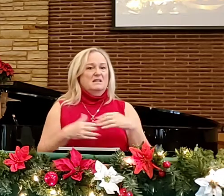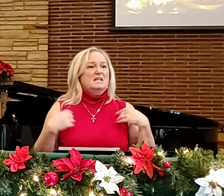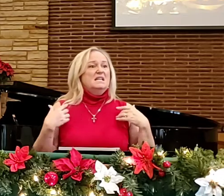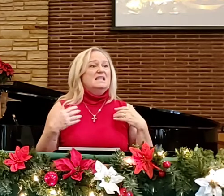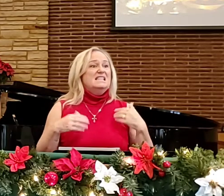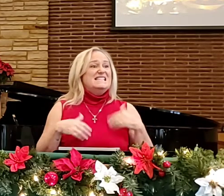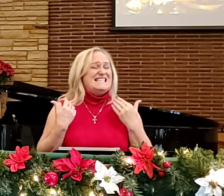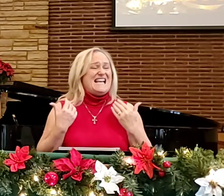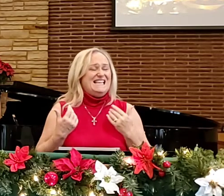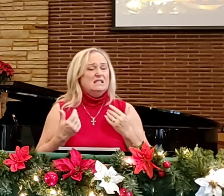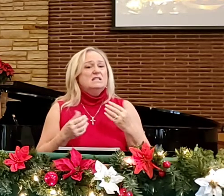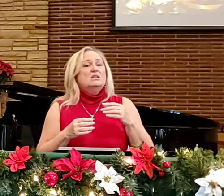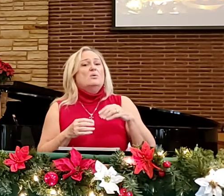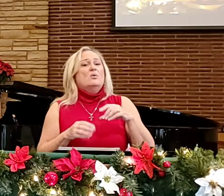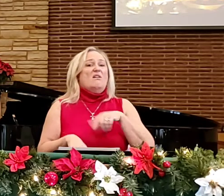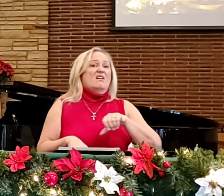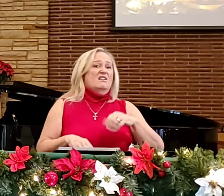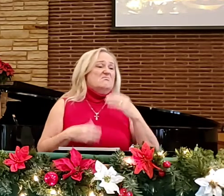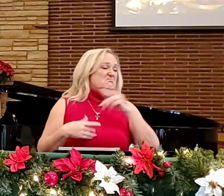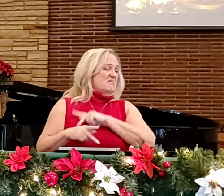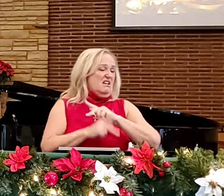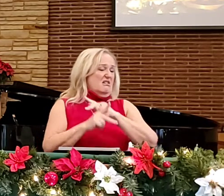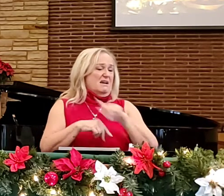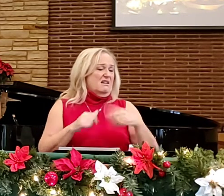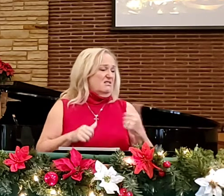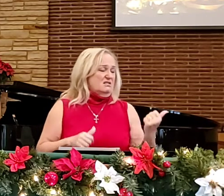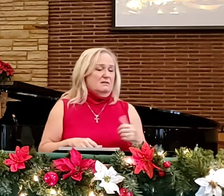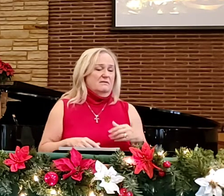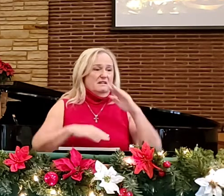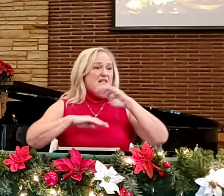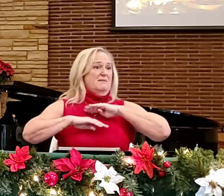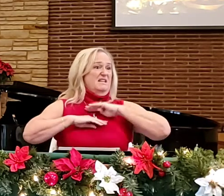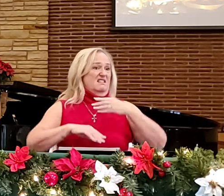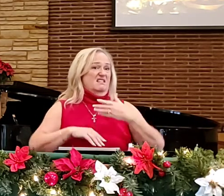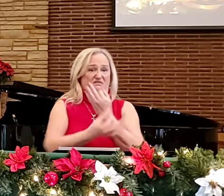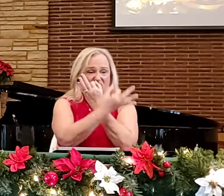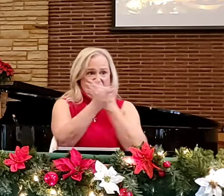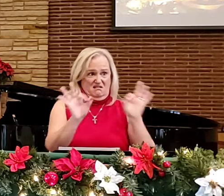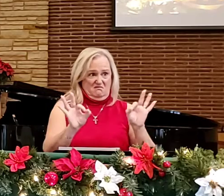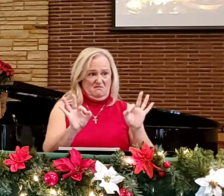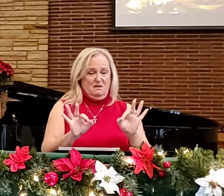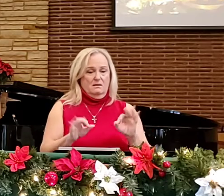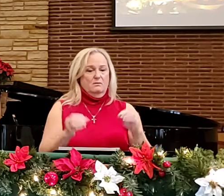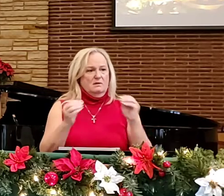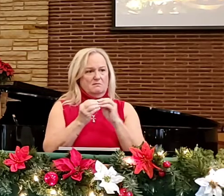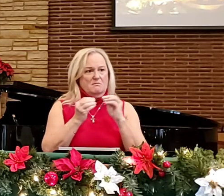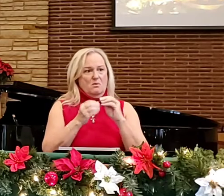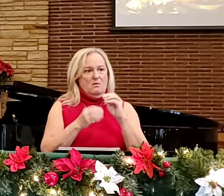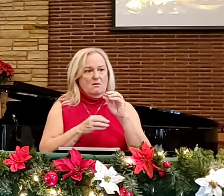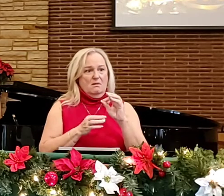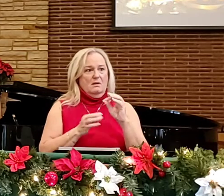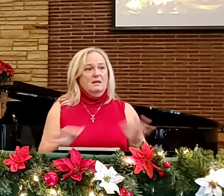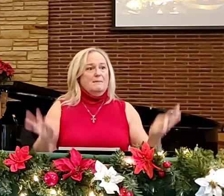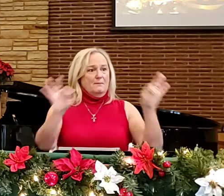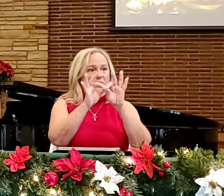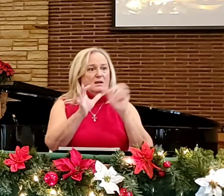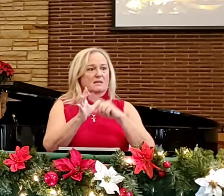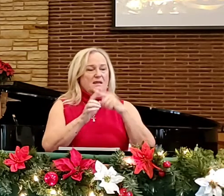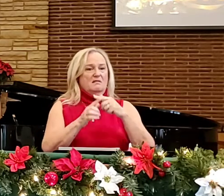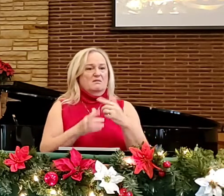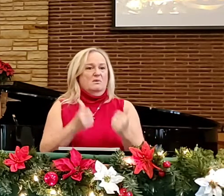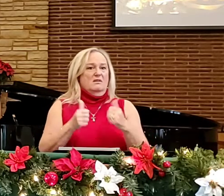about others enough because limiting their freedom was more important than whether